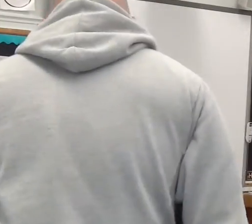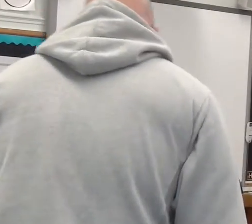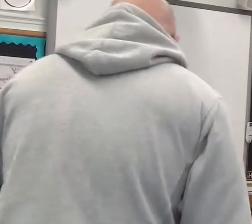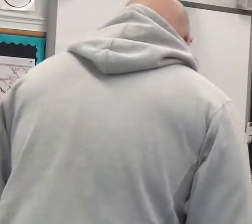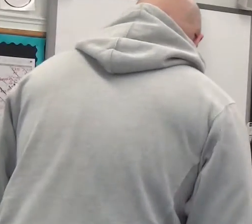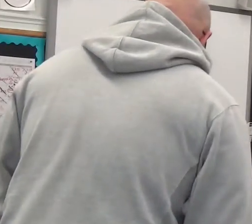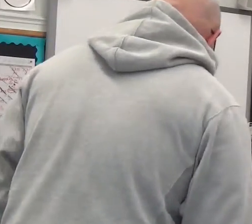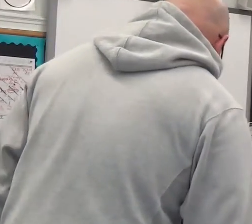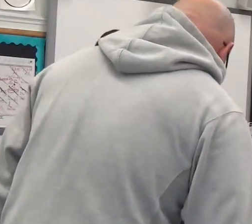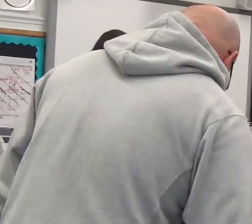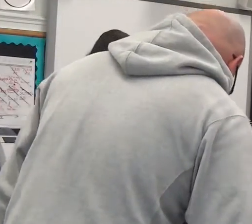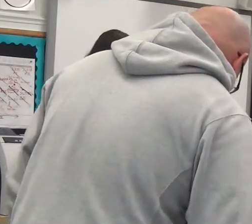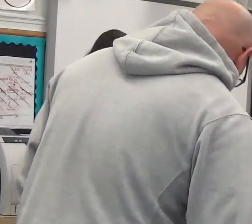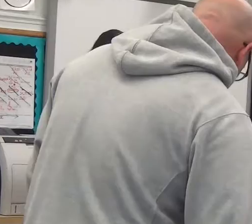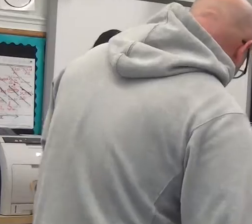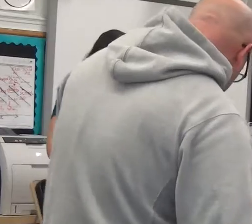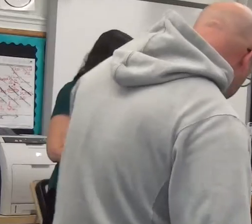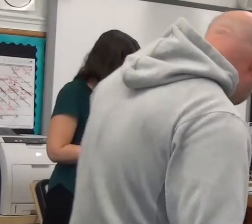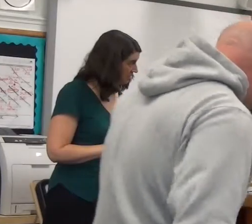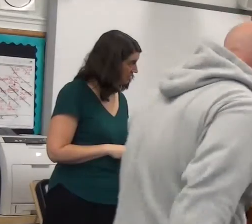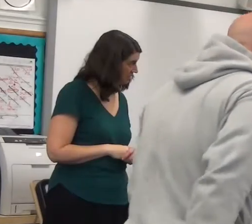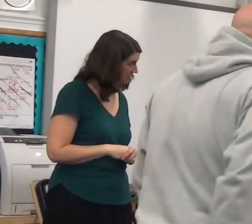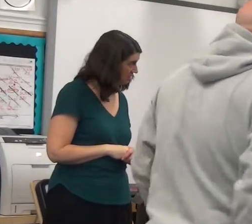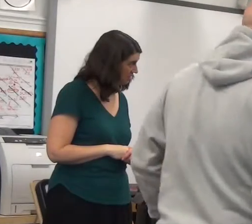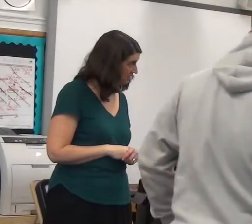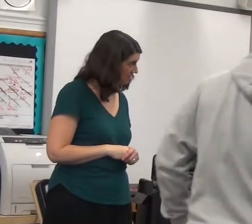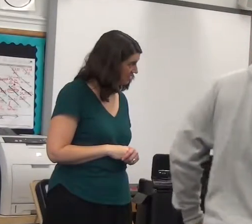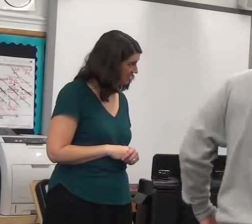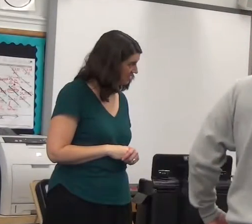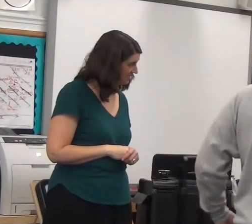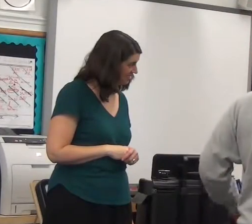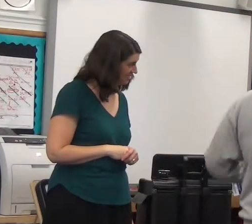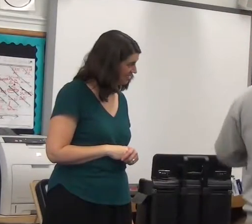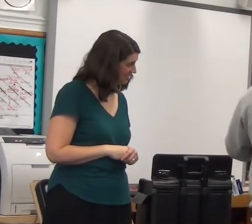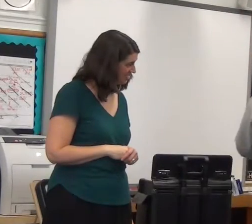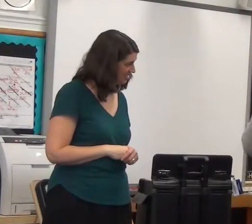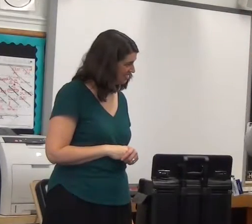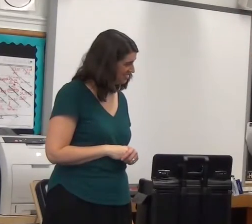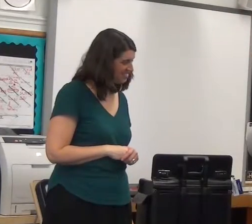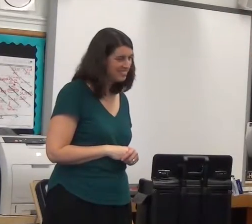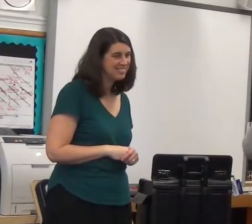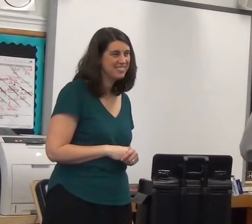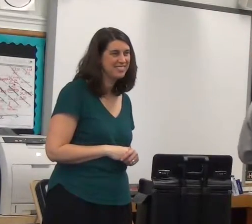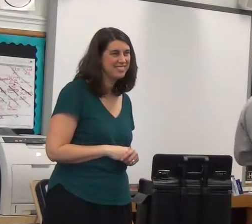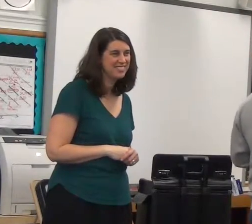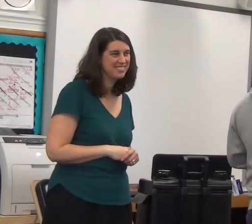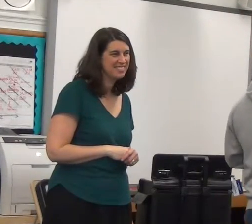gonna have to take this off. I'll give this to you, Jason. You can put that on. Where?